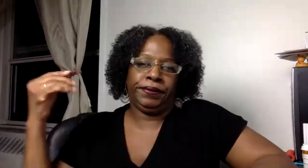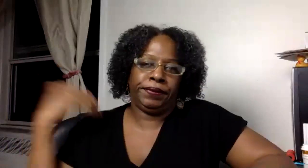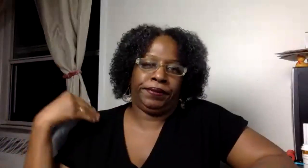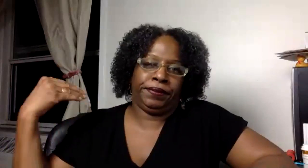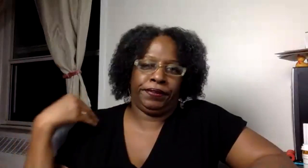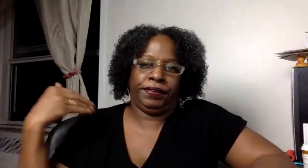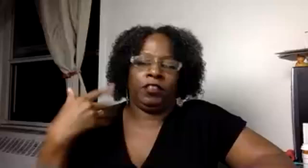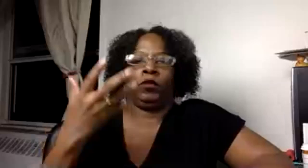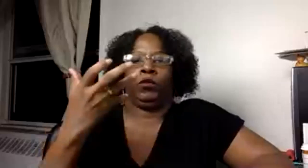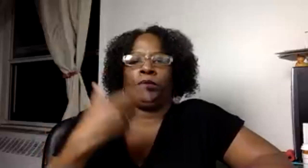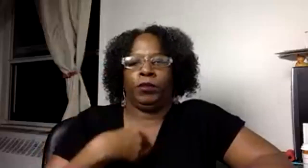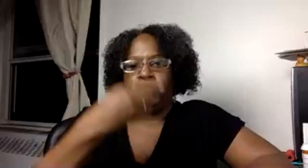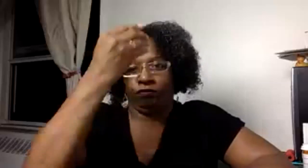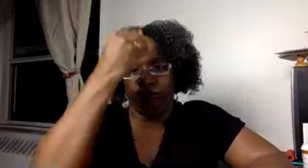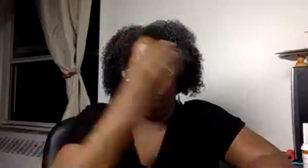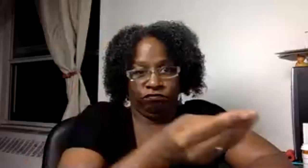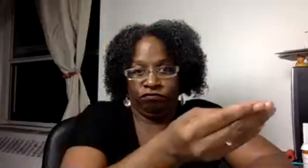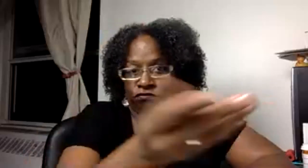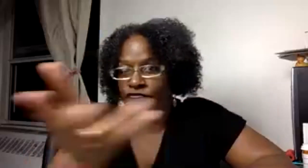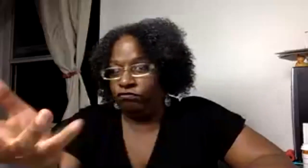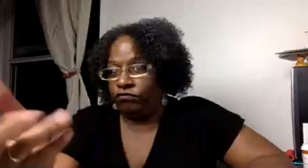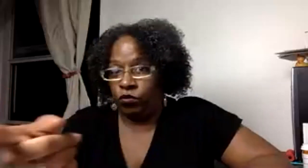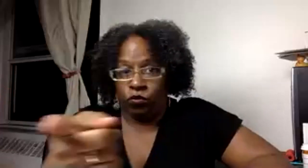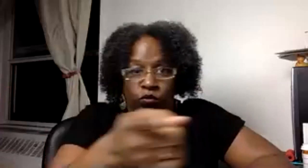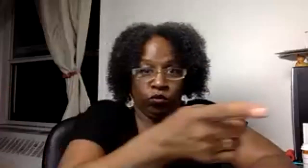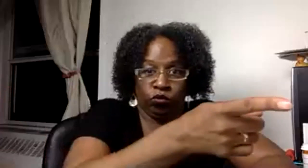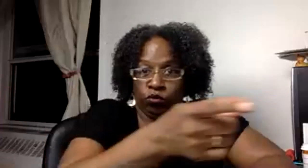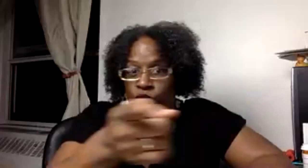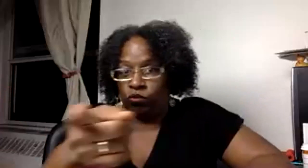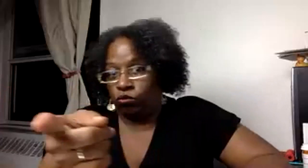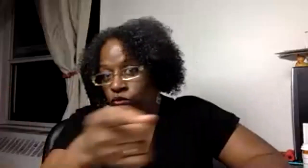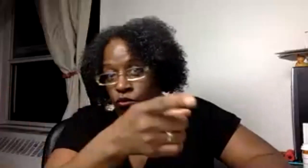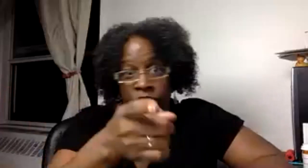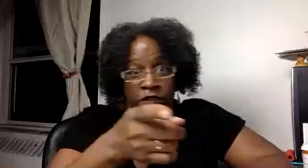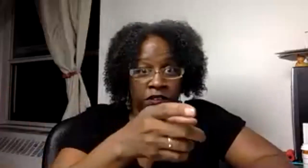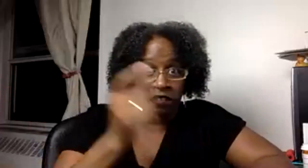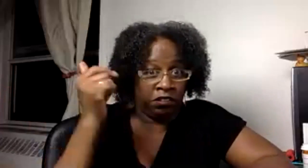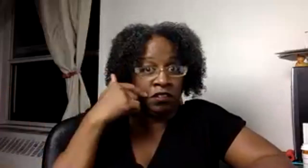in the Zoom, but they've been telling me to tell everyone here something.